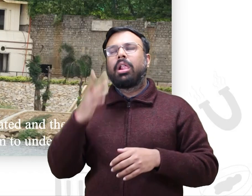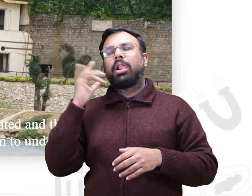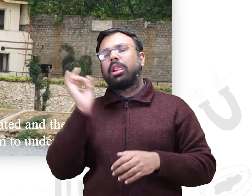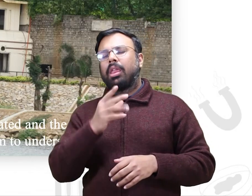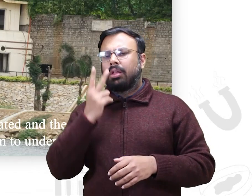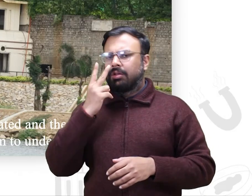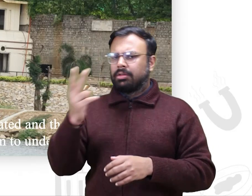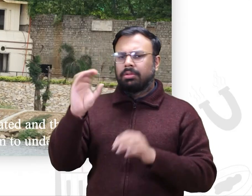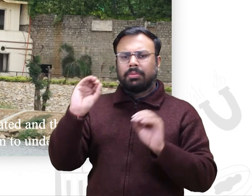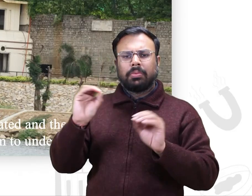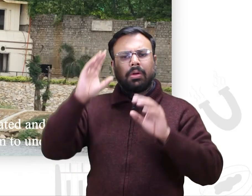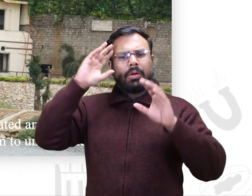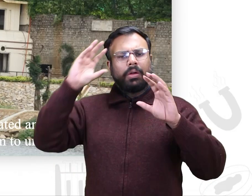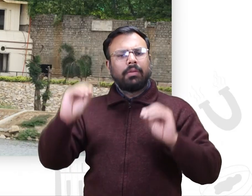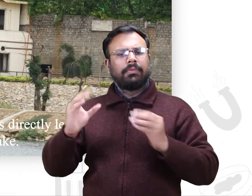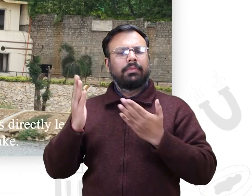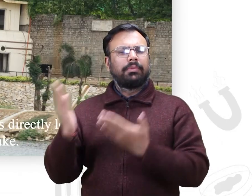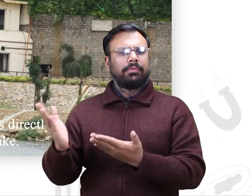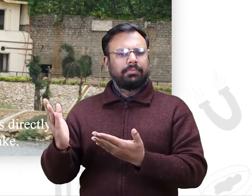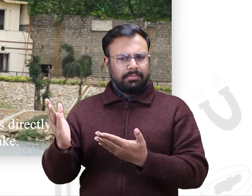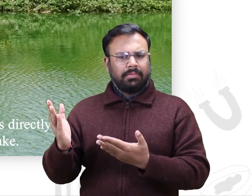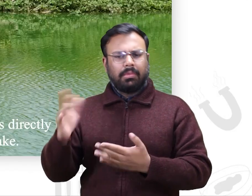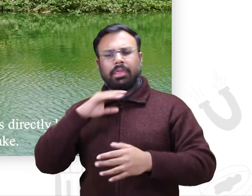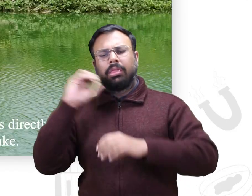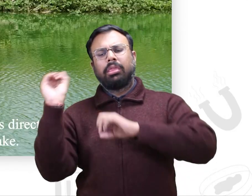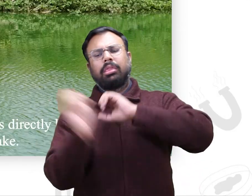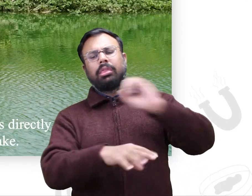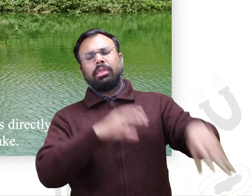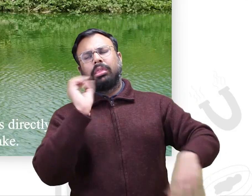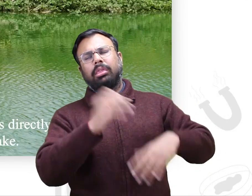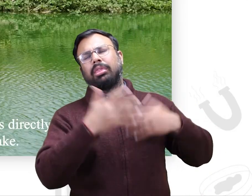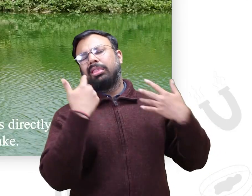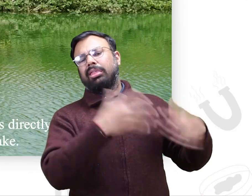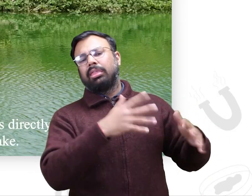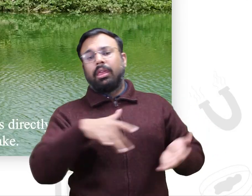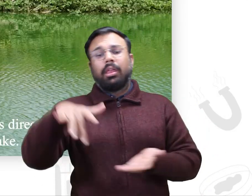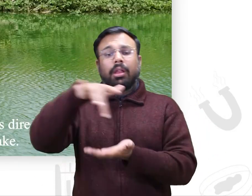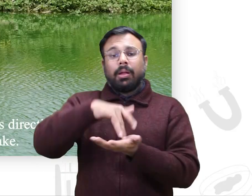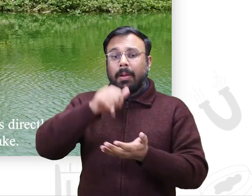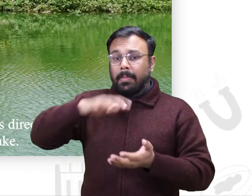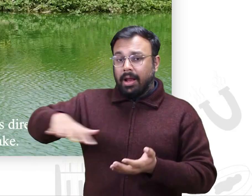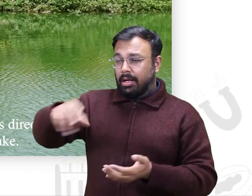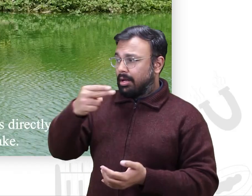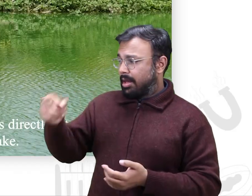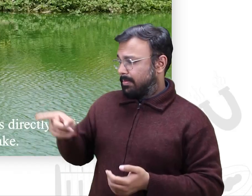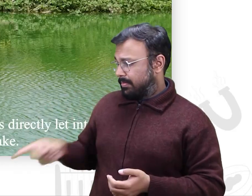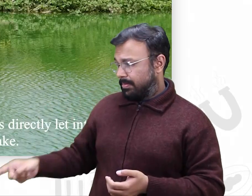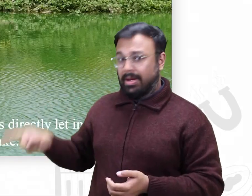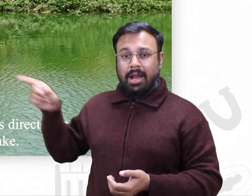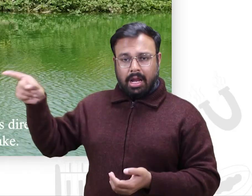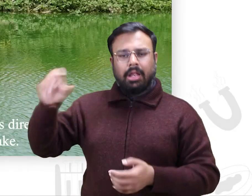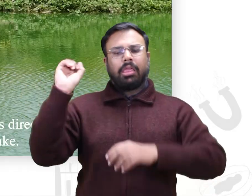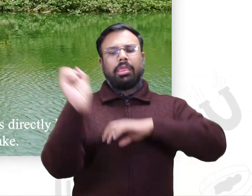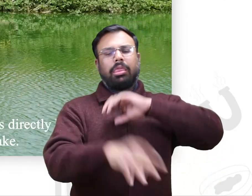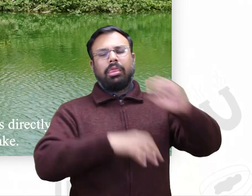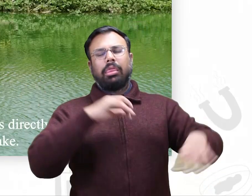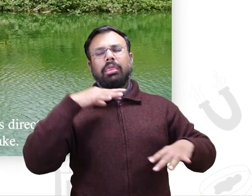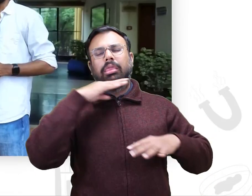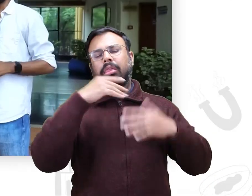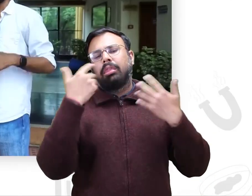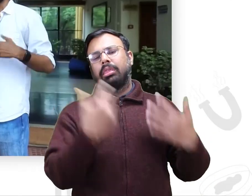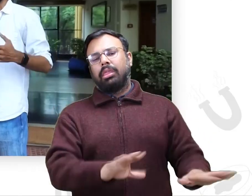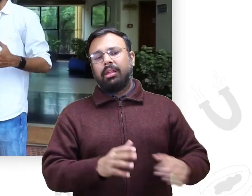to understand the problem. The sewage from the high-tech city suburbs is directly let into the nearby Durgam Cheruvu